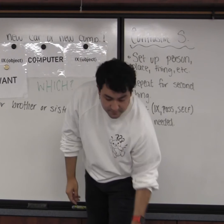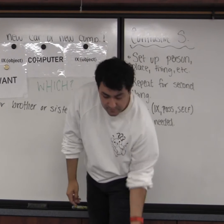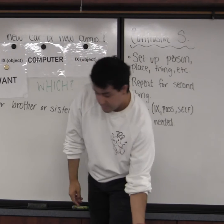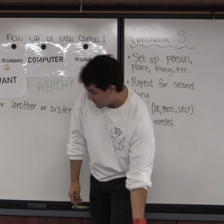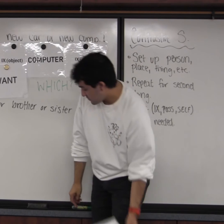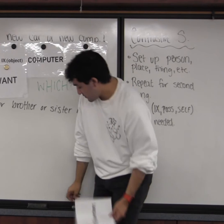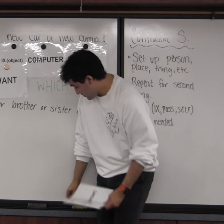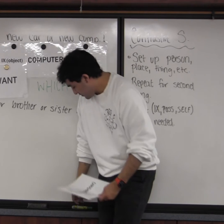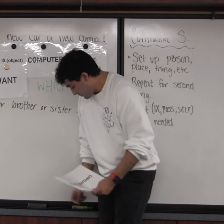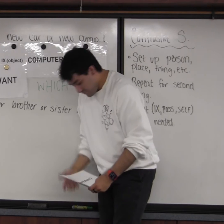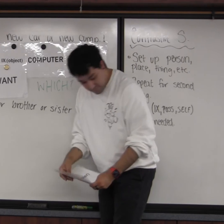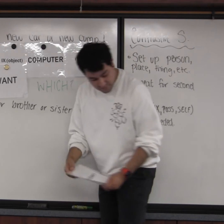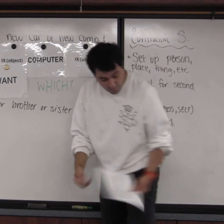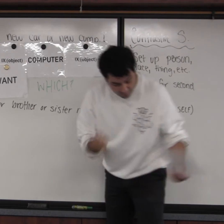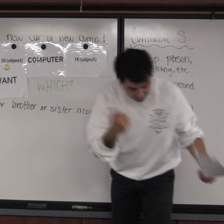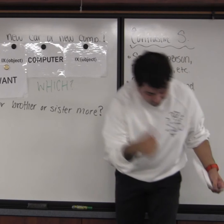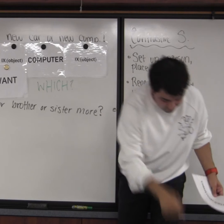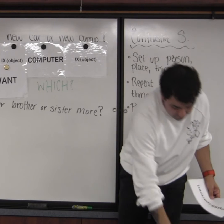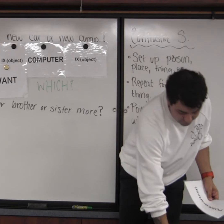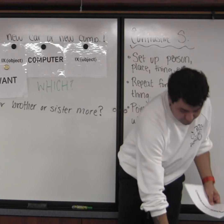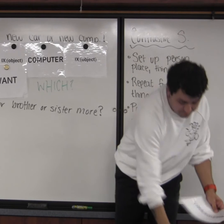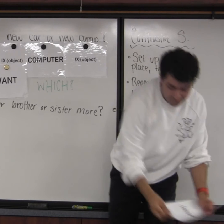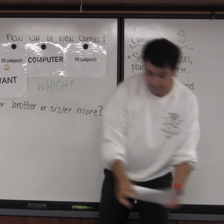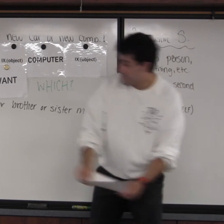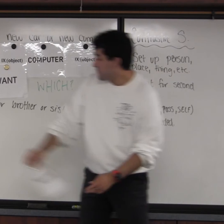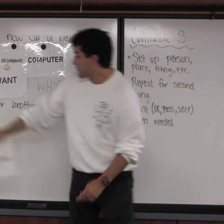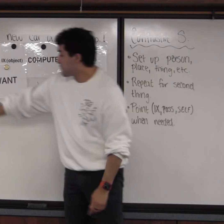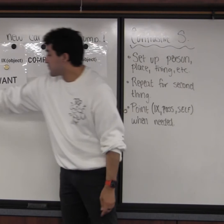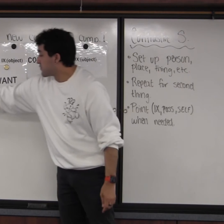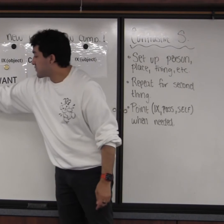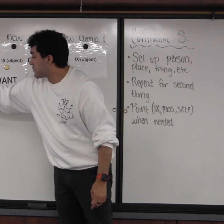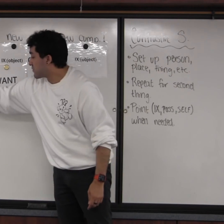brother or sister. So again, it's going to be somebody else.